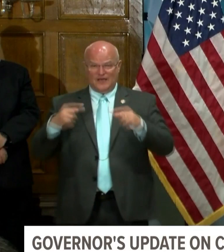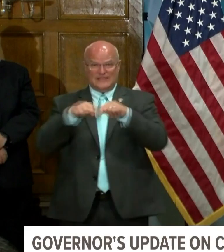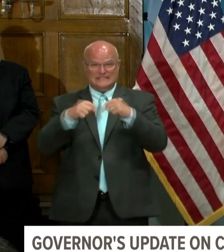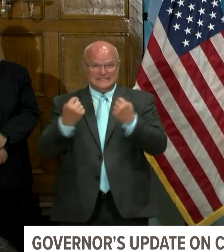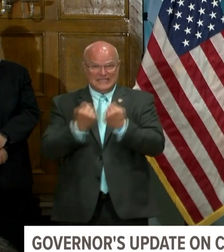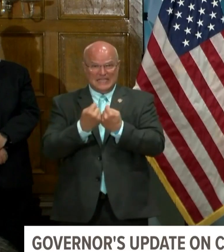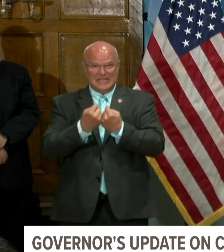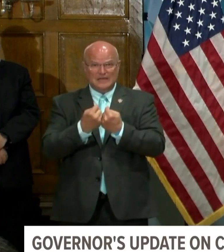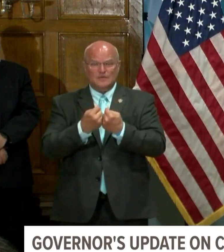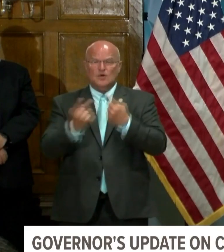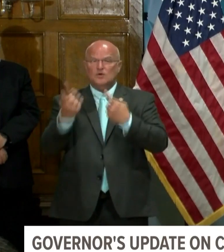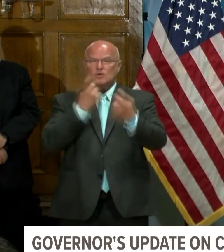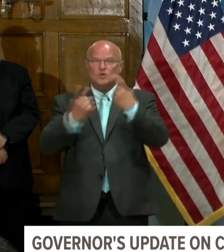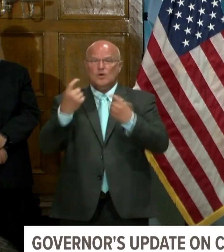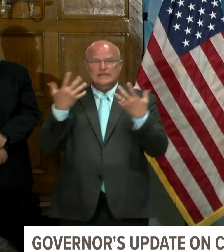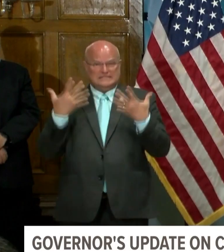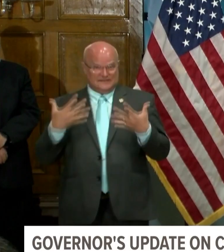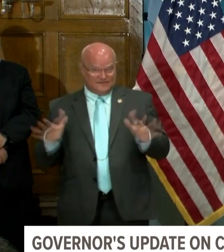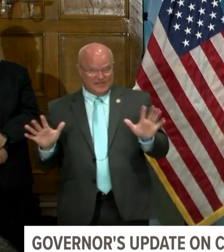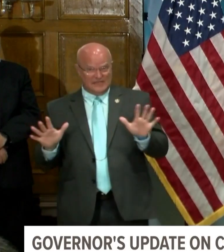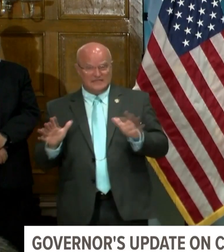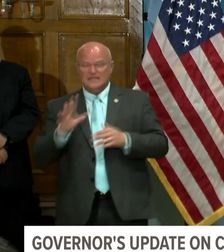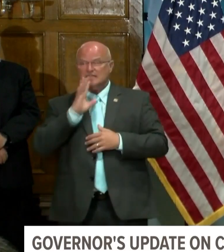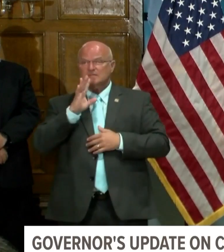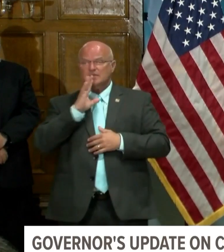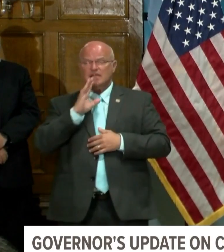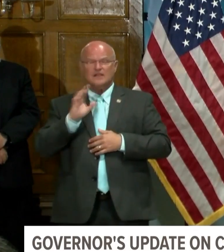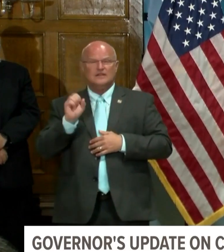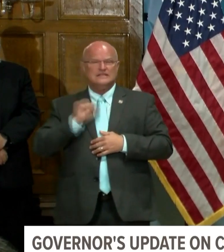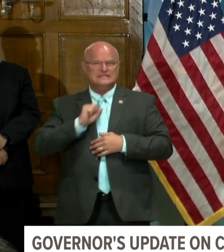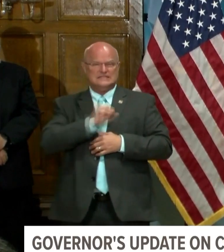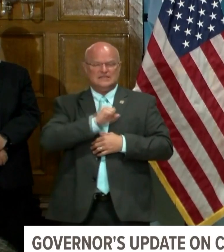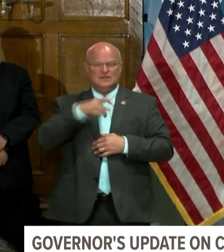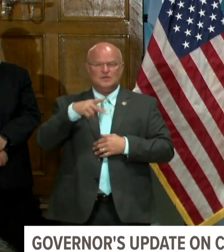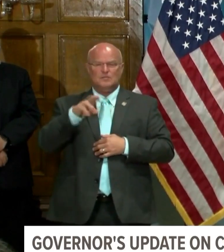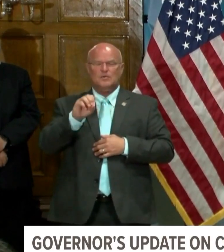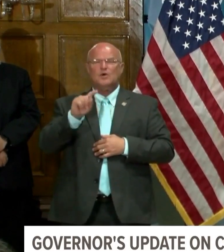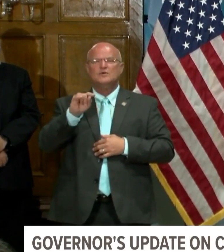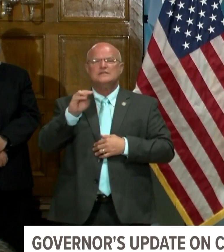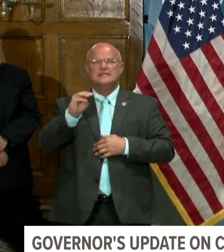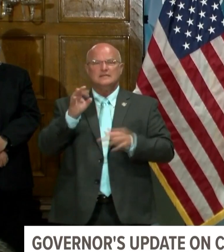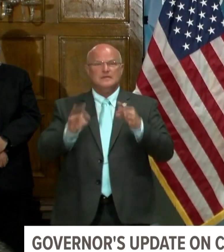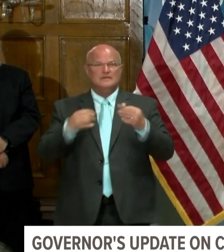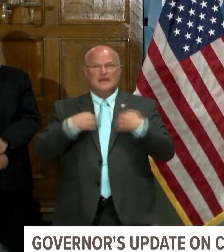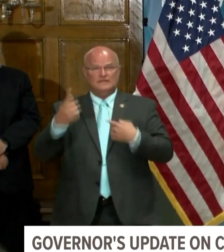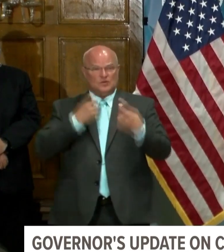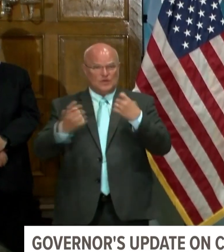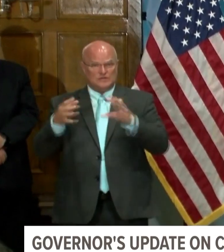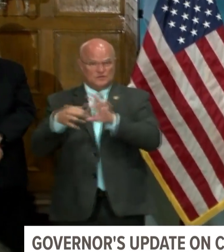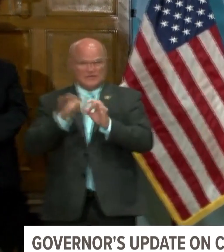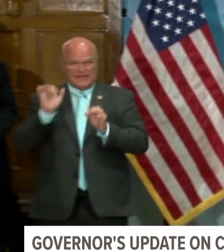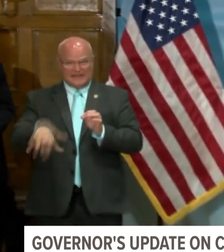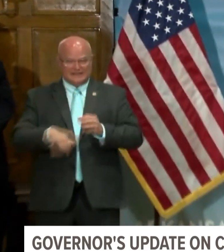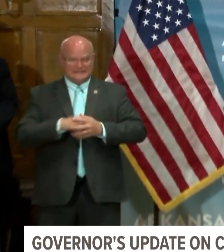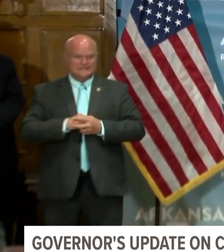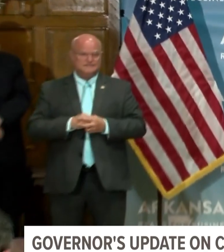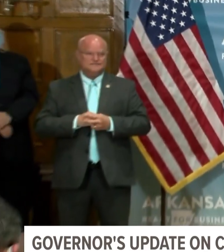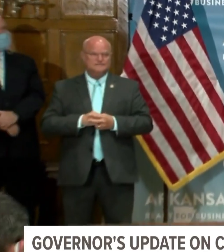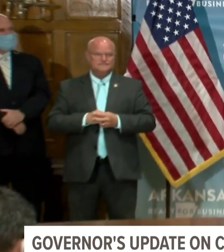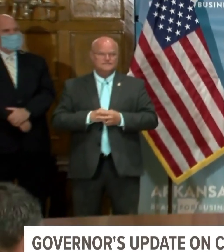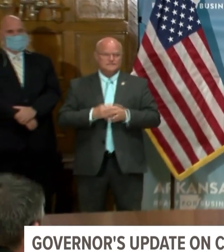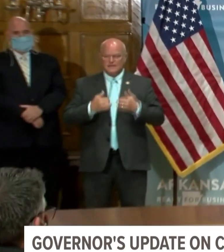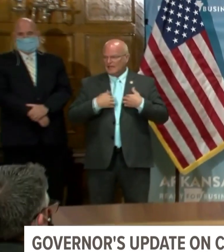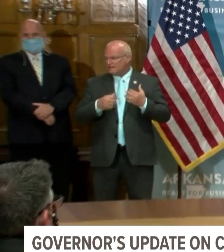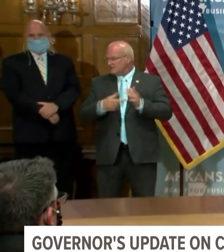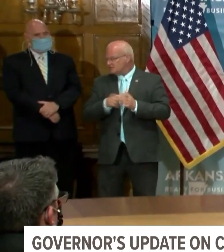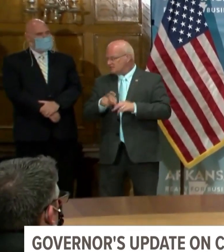team. We'll do questions afterwards, and the Speaker and Senate Pro Tem will be available in the event there's questions related to this. Can